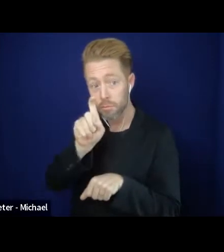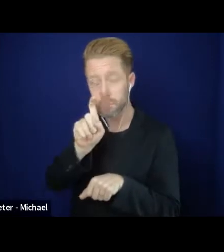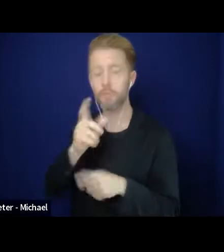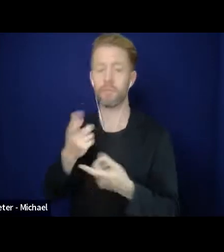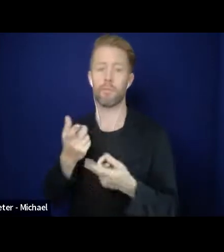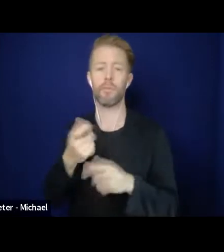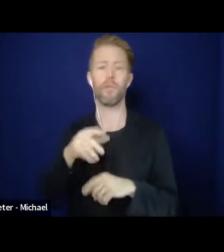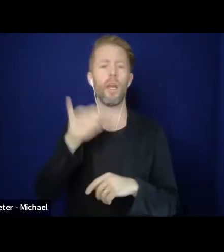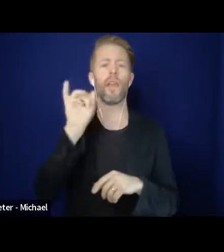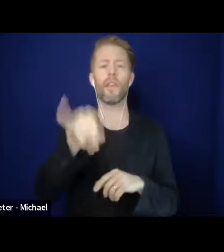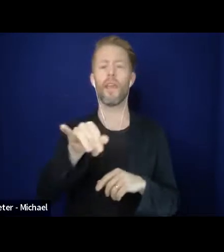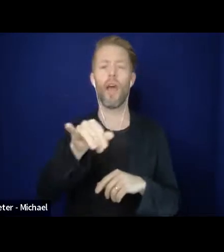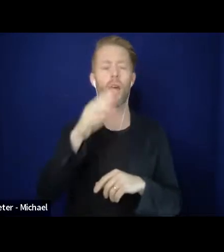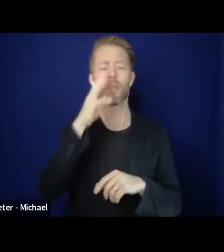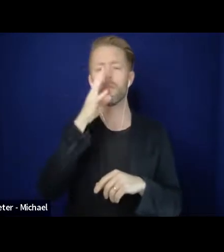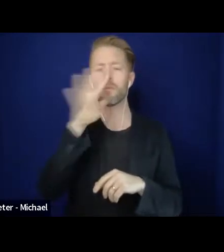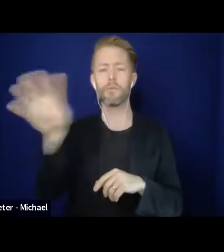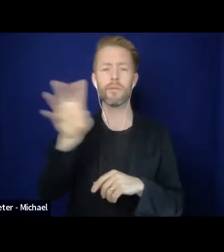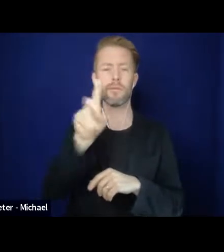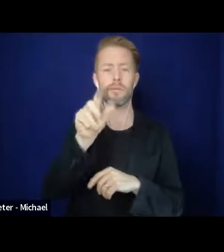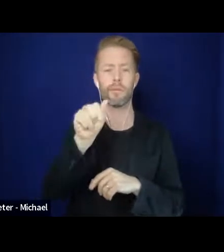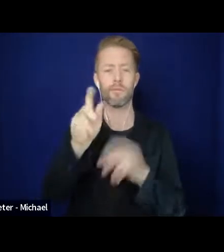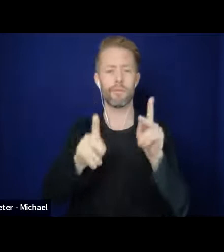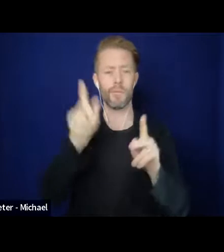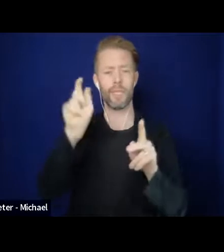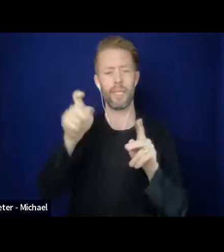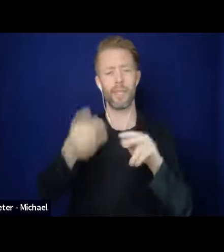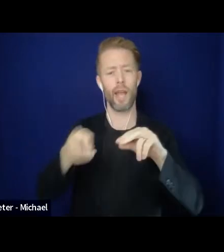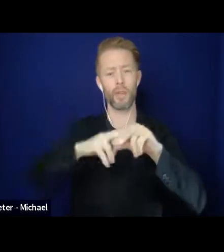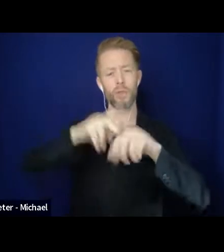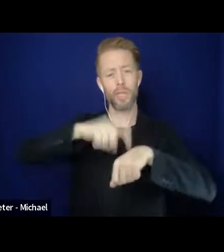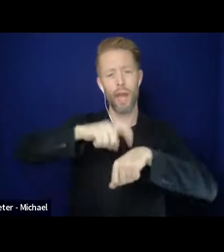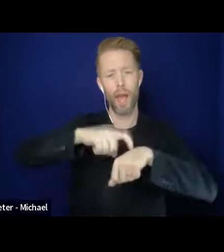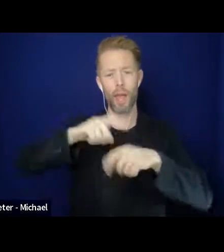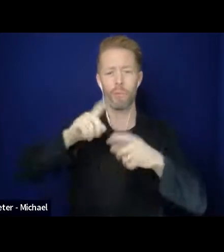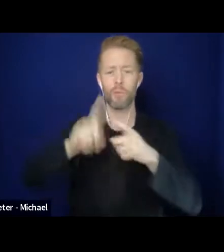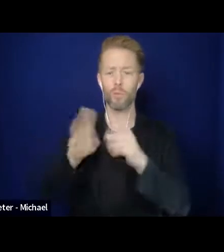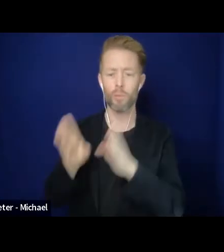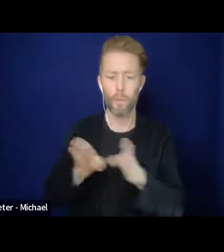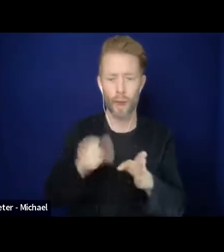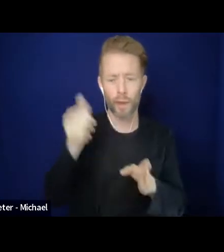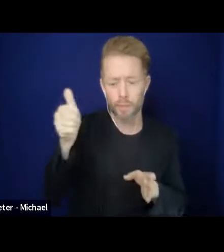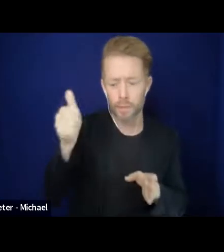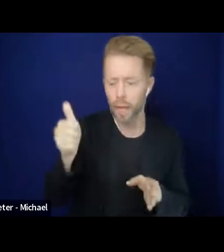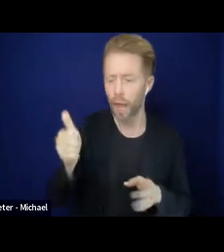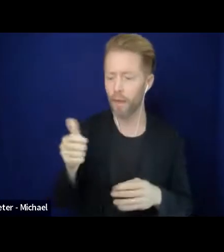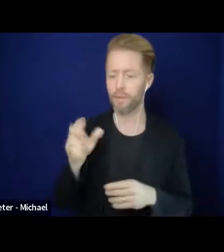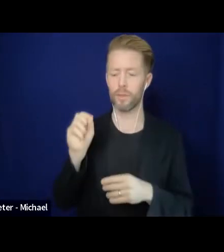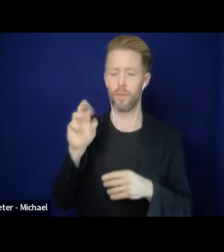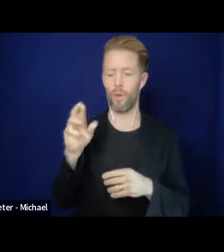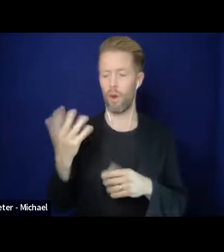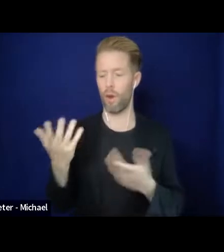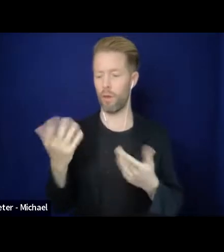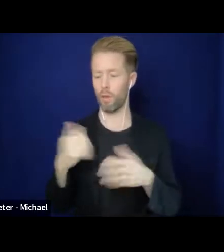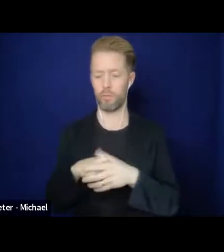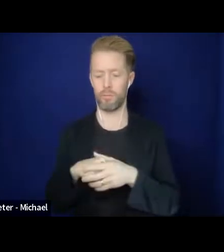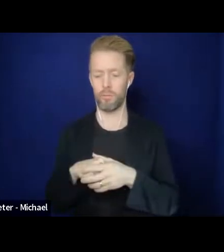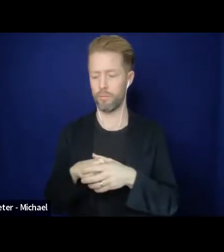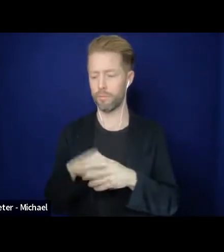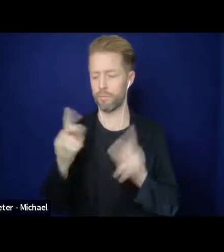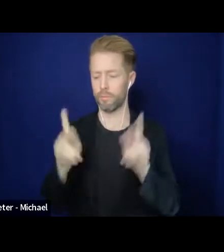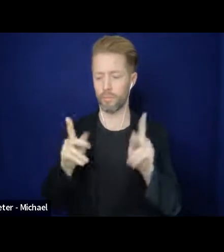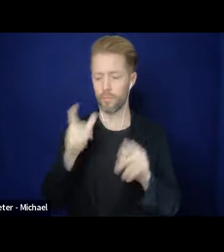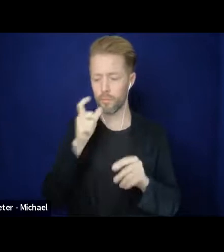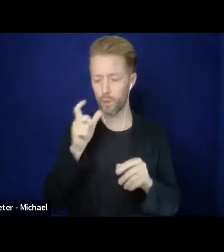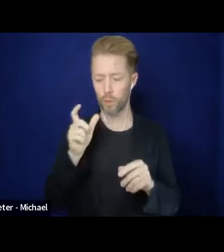get to and from, to need extra time to prepare themselves for their day, people who have need of more preparation